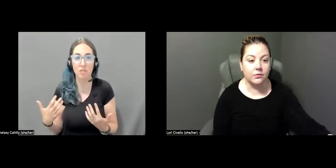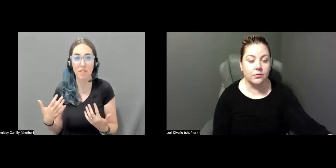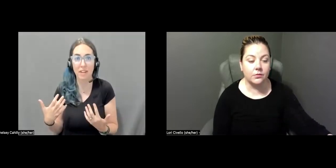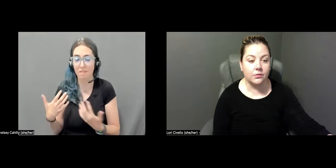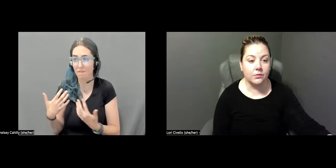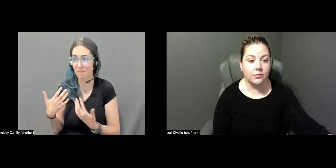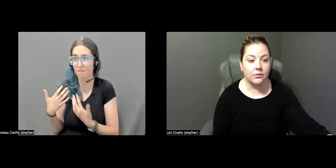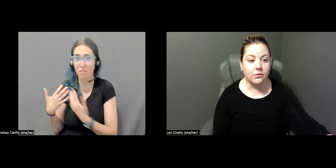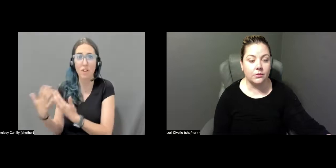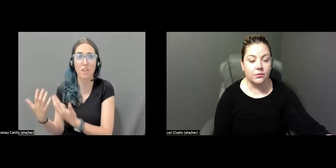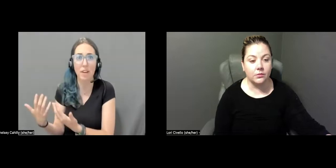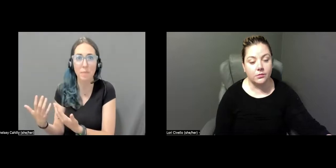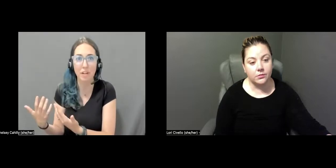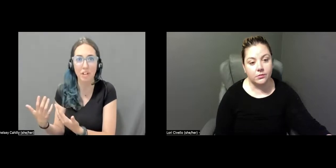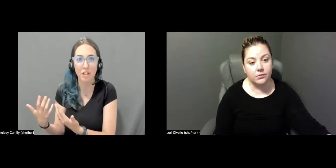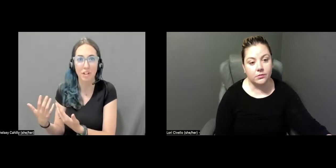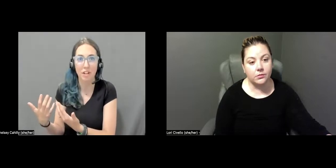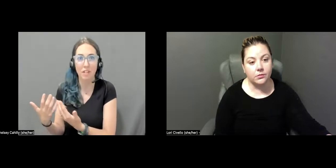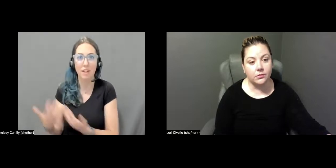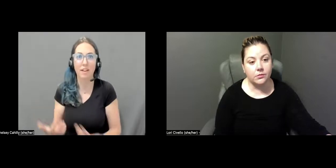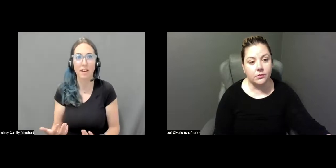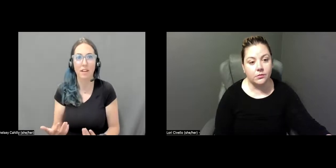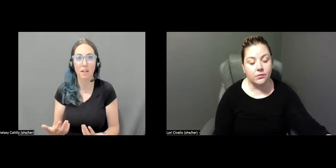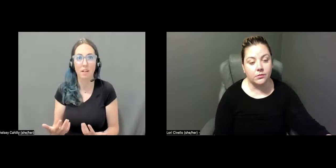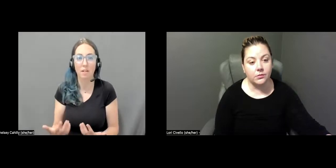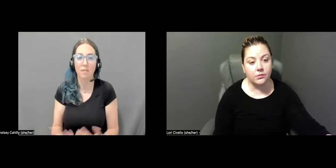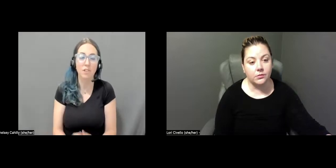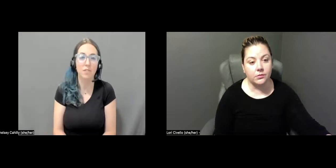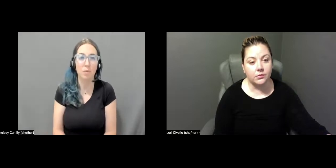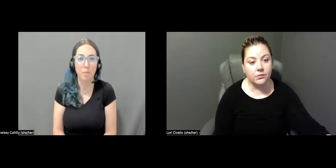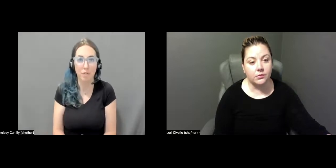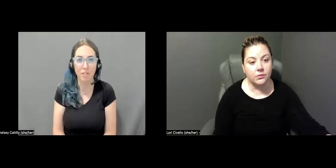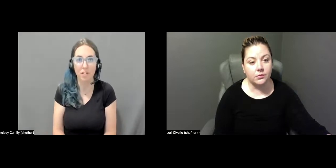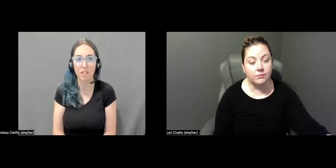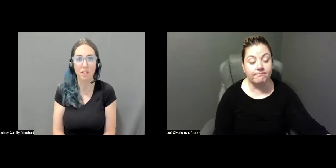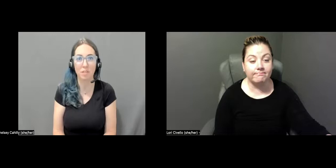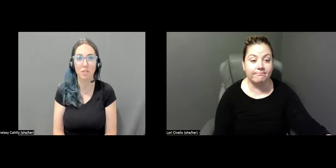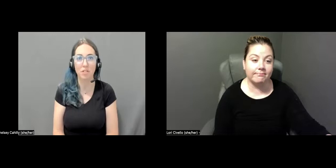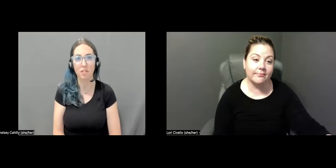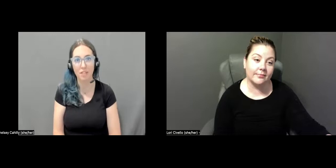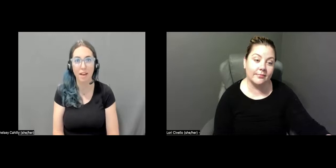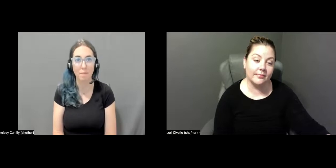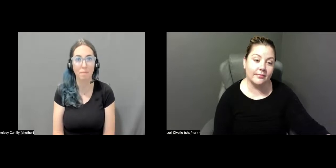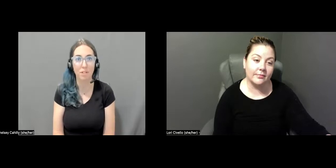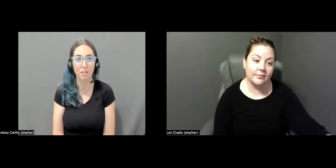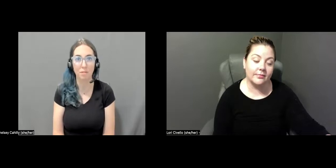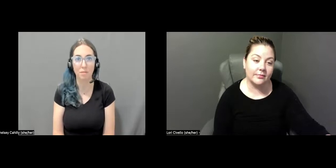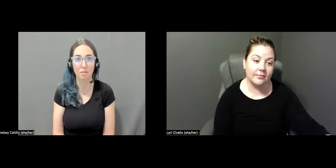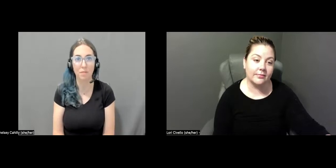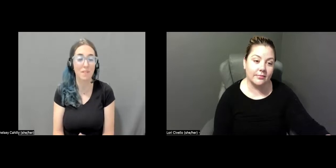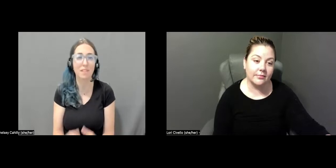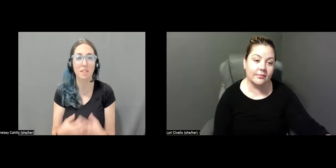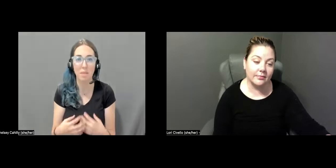just like learning their language. Like, first of all, what a privilege that this person took the time